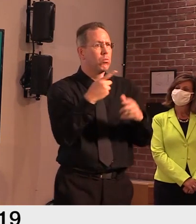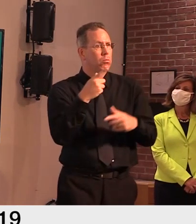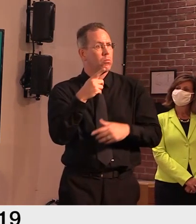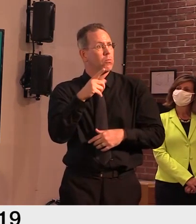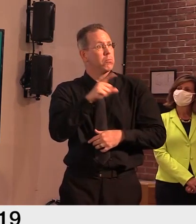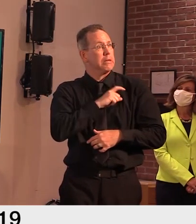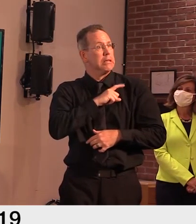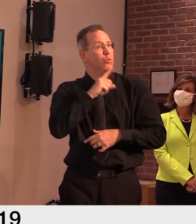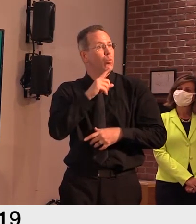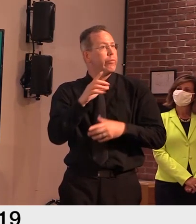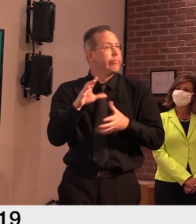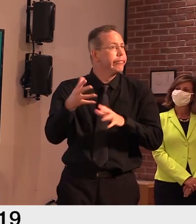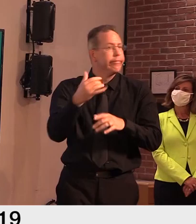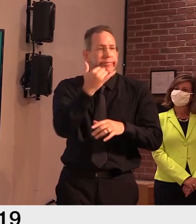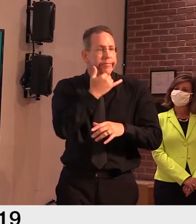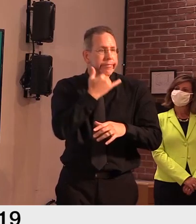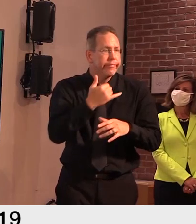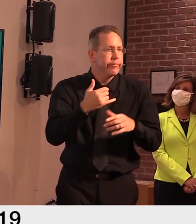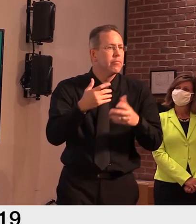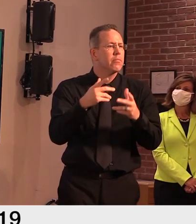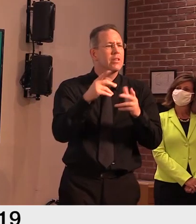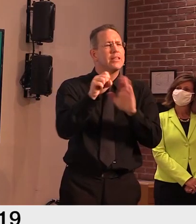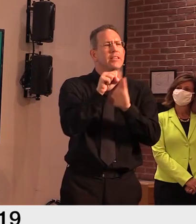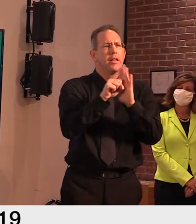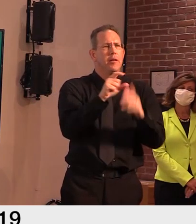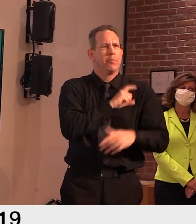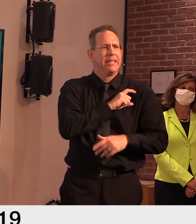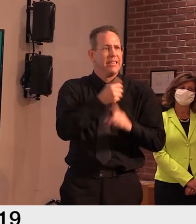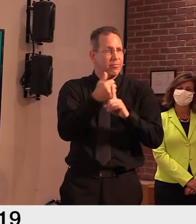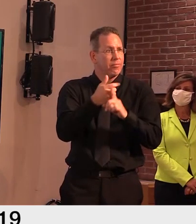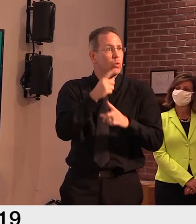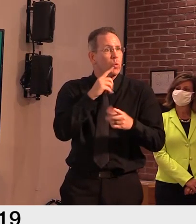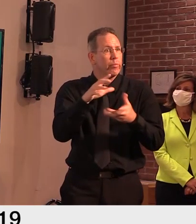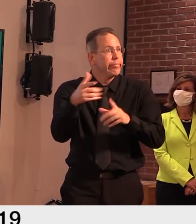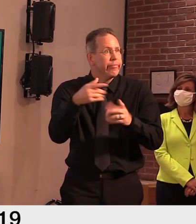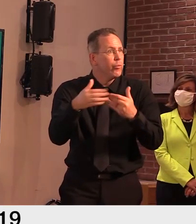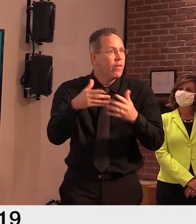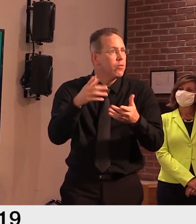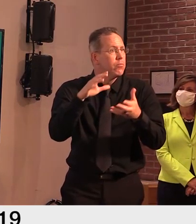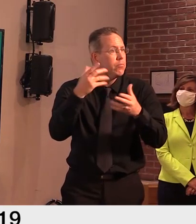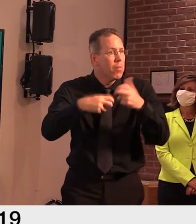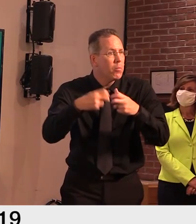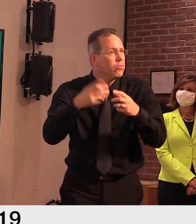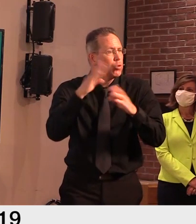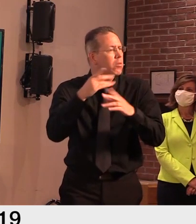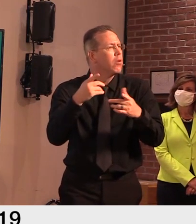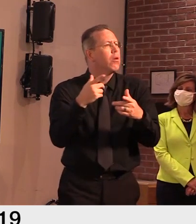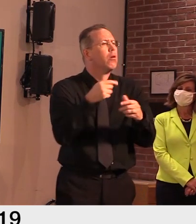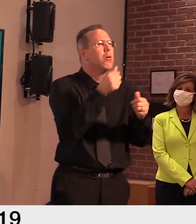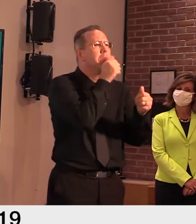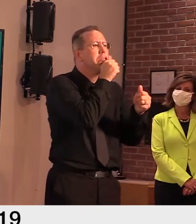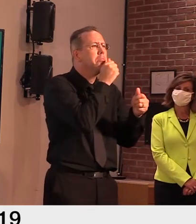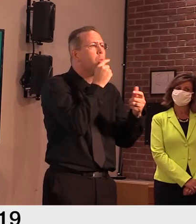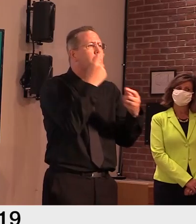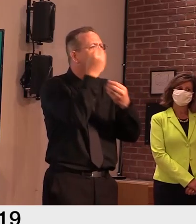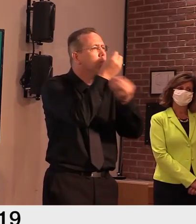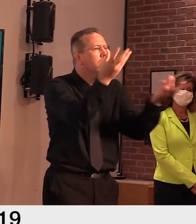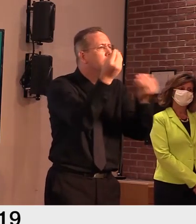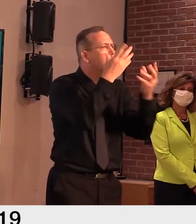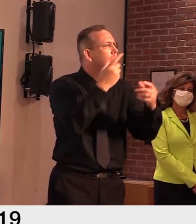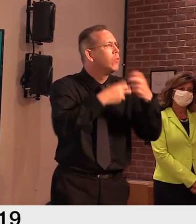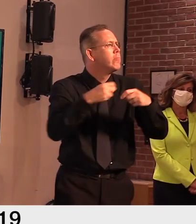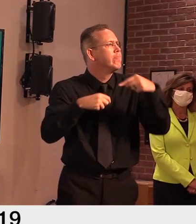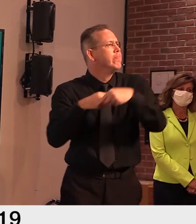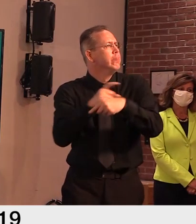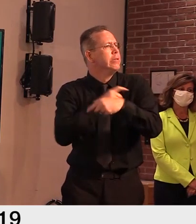legislature be taking with police right now? I'm going to defer to Commissioner Sherling. He's been more on top of this